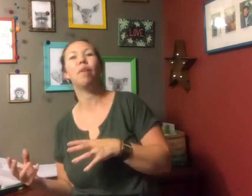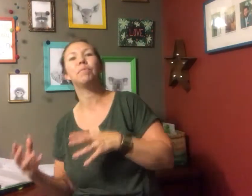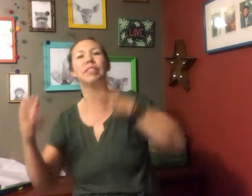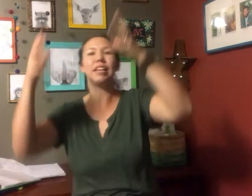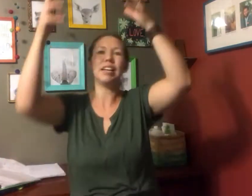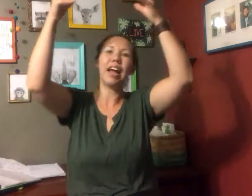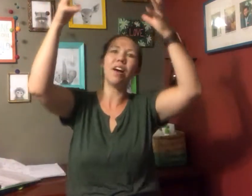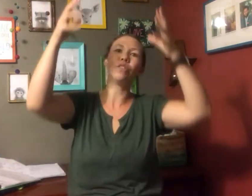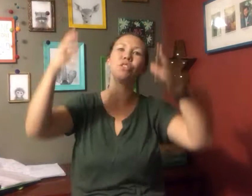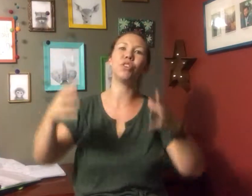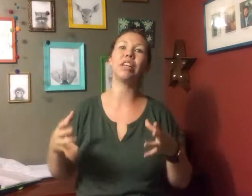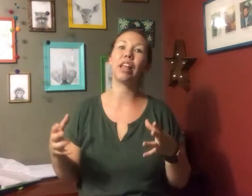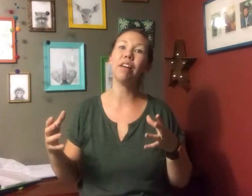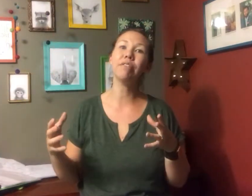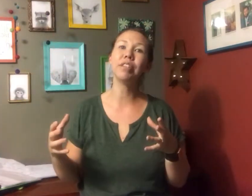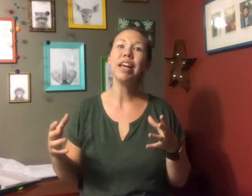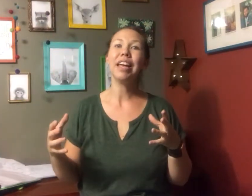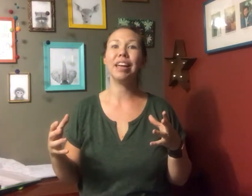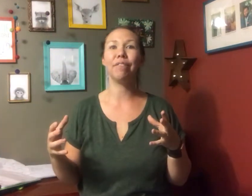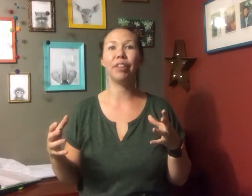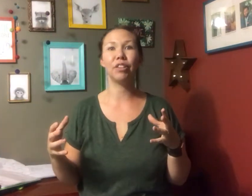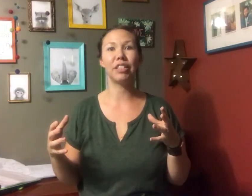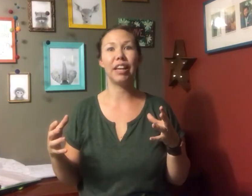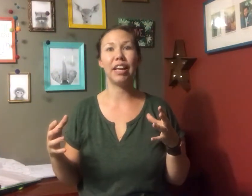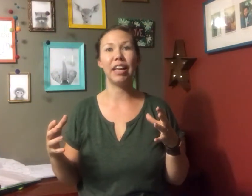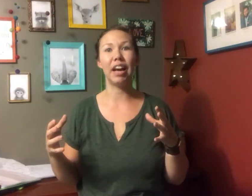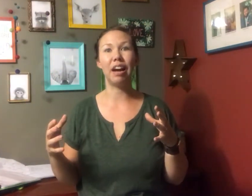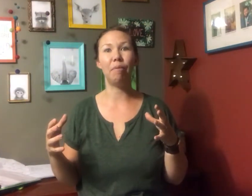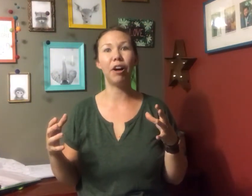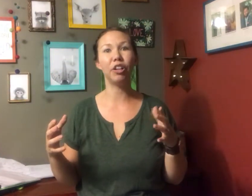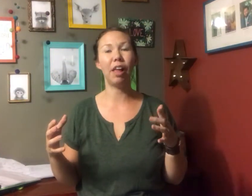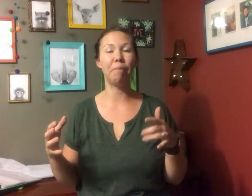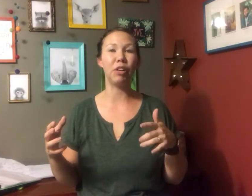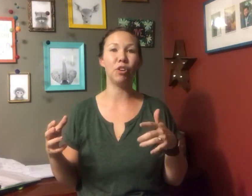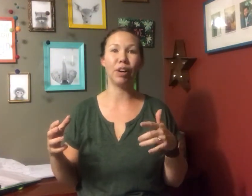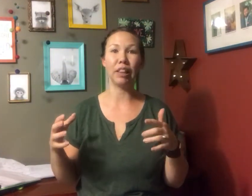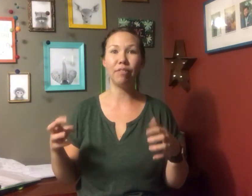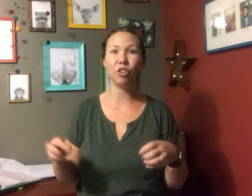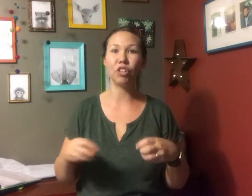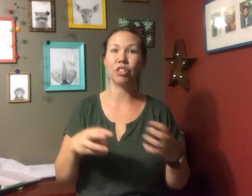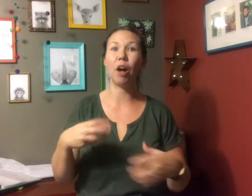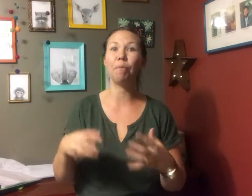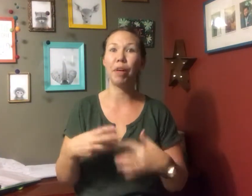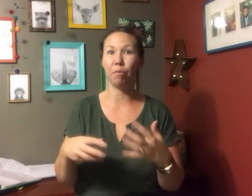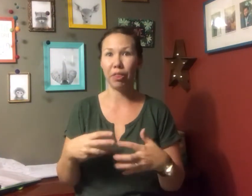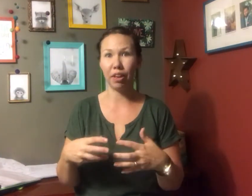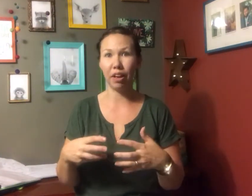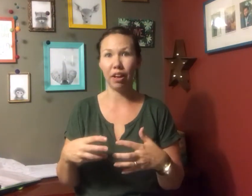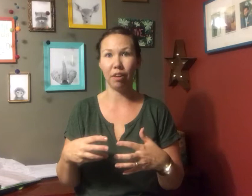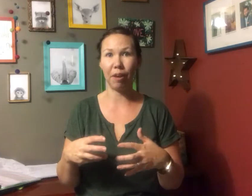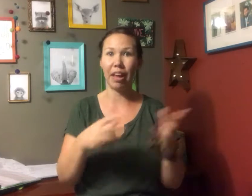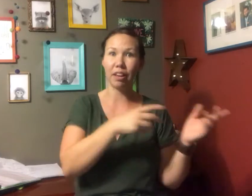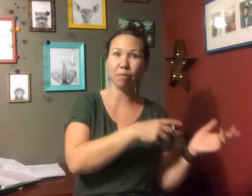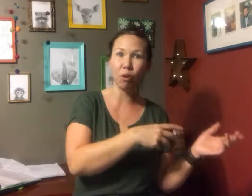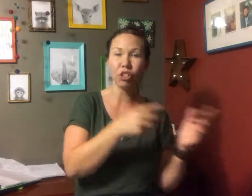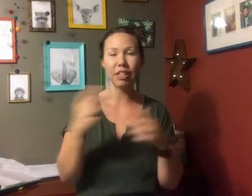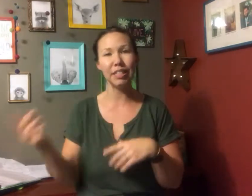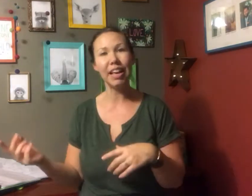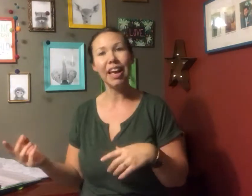ups and downs, you can lift. If they're sitting on your lap but you don't want to lift, you can just help them with the hand motions. And